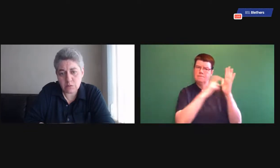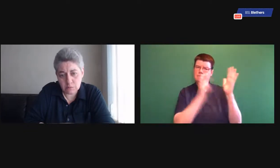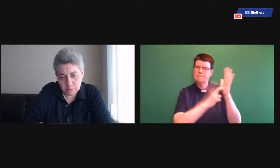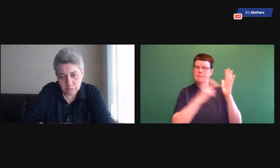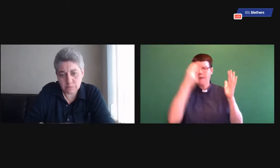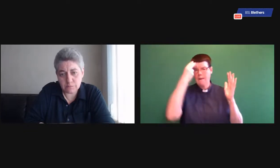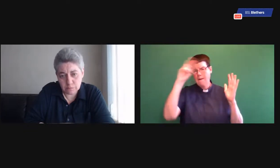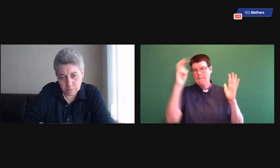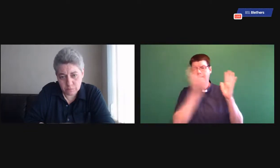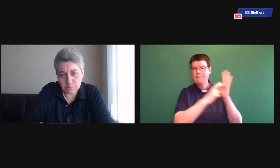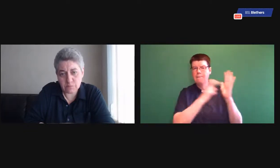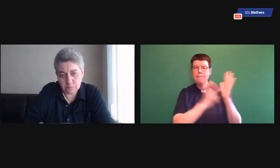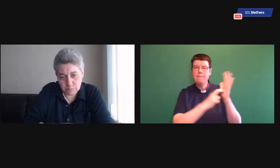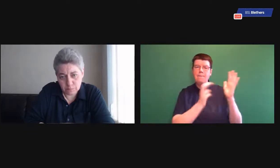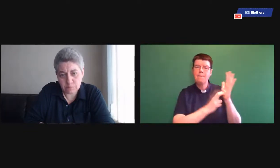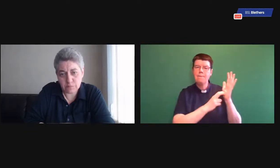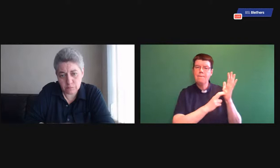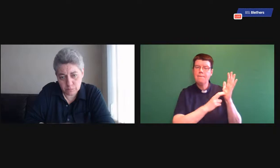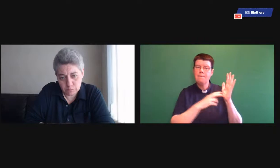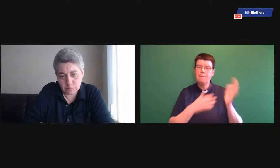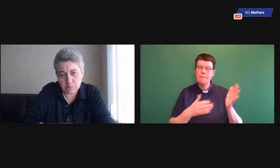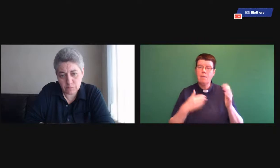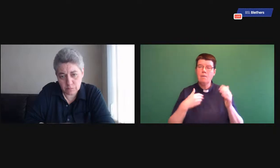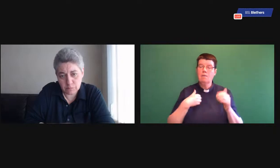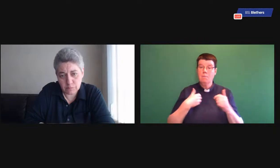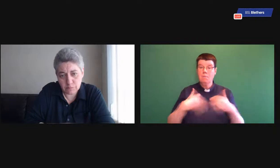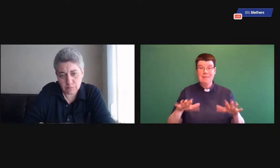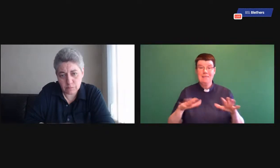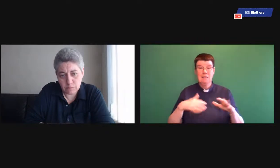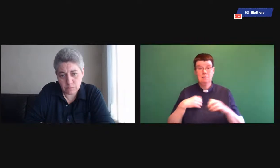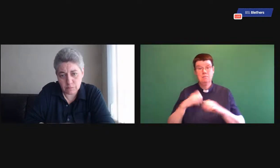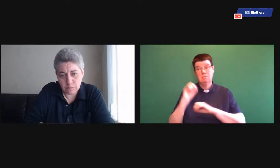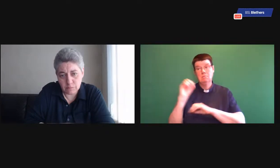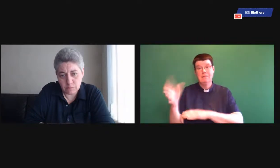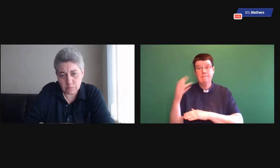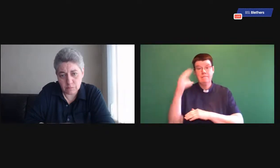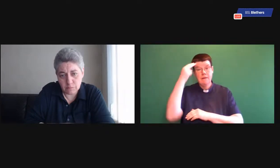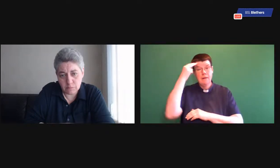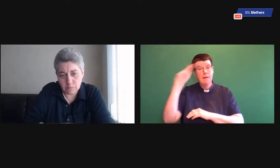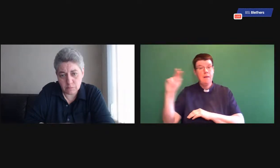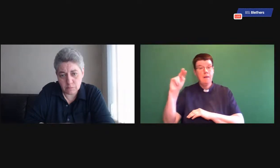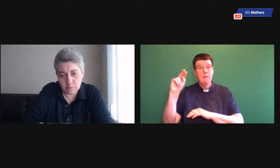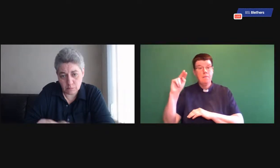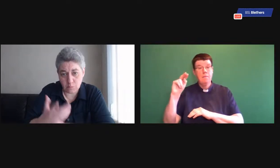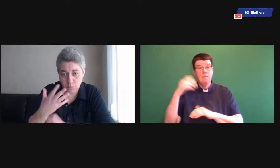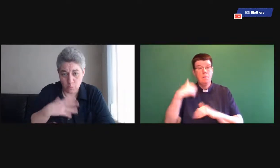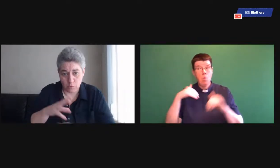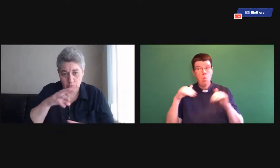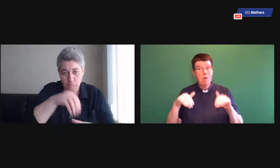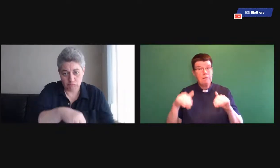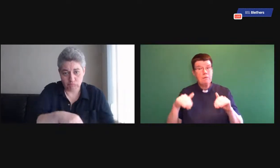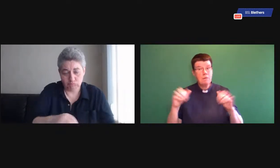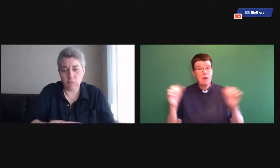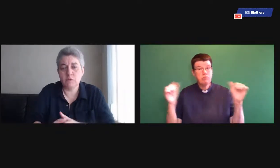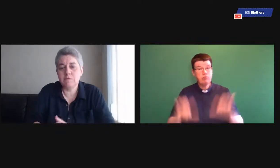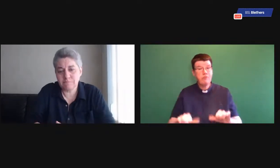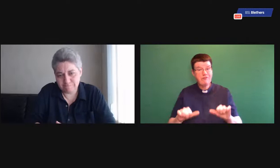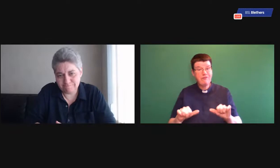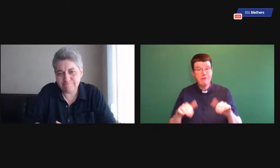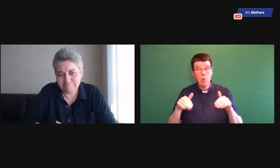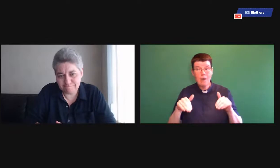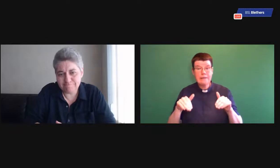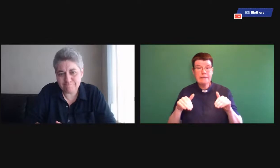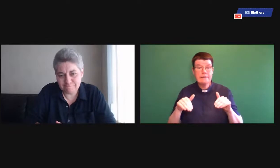Scotland, and that's the official register, where your names have to be. So I handed my name in and said that